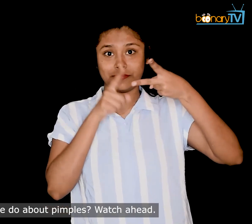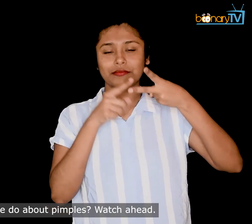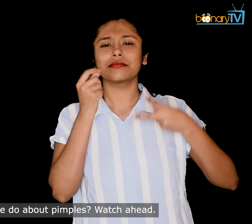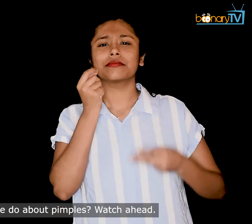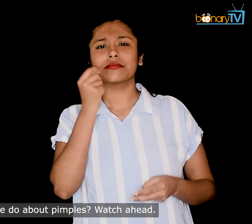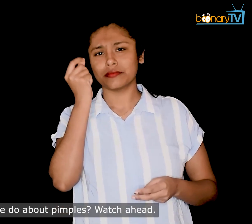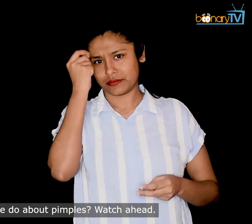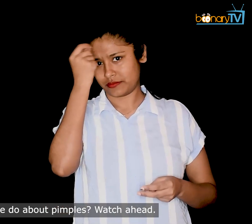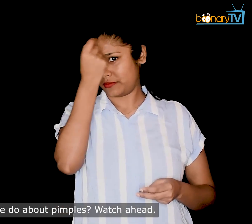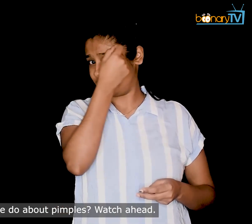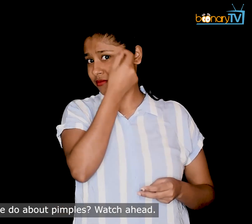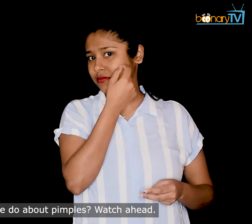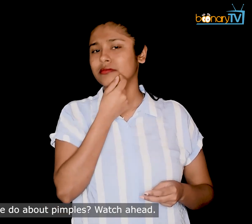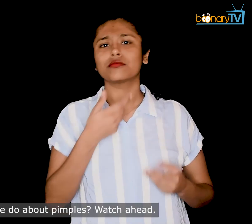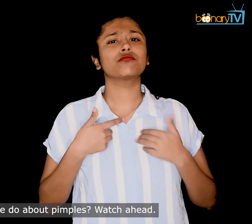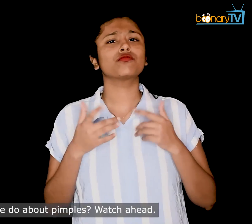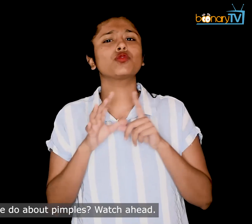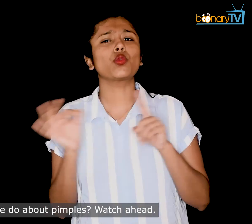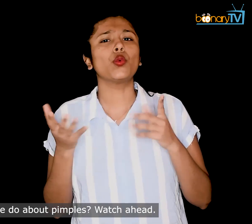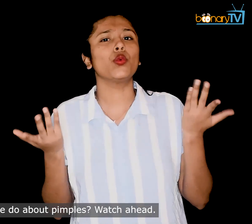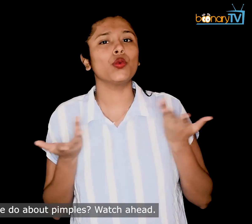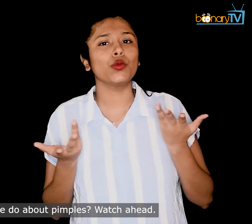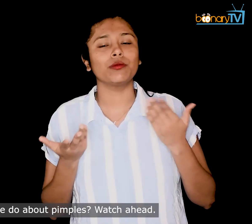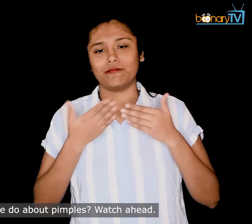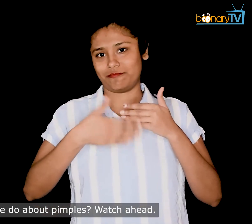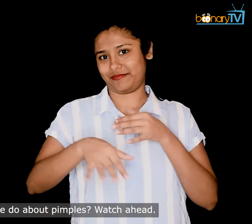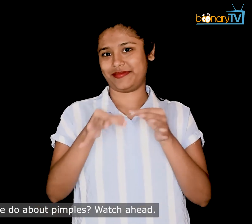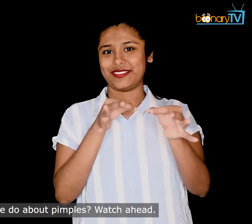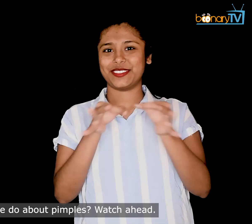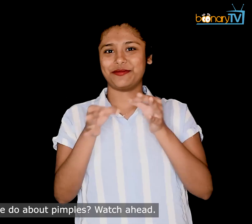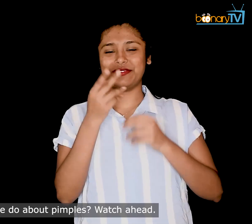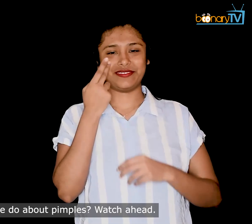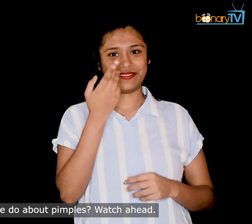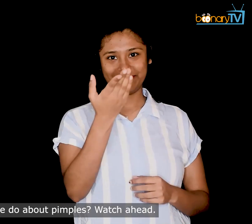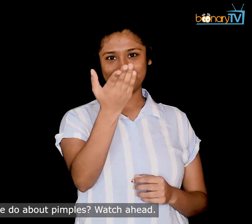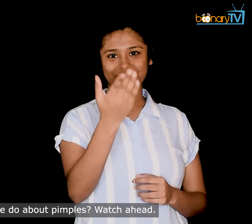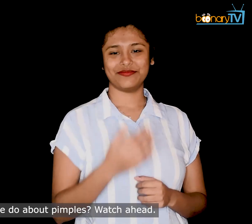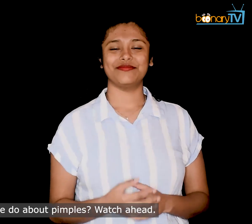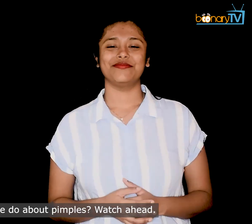What can we do about pimples? Watch ahead.